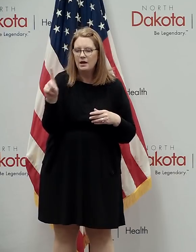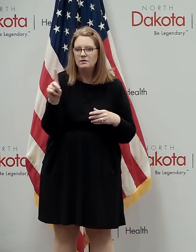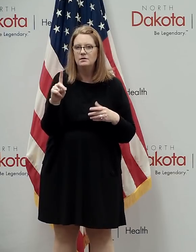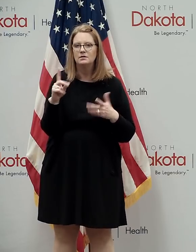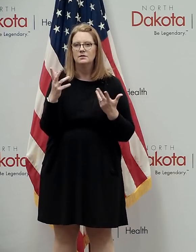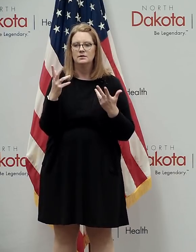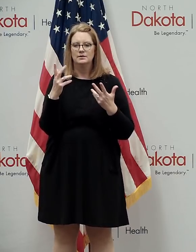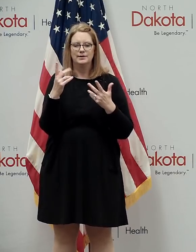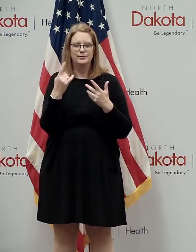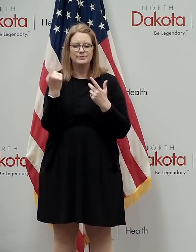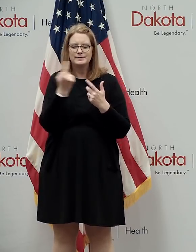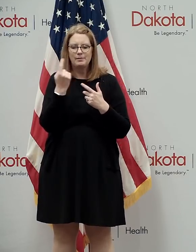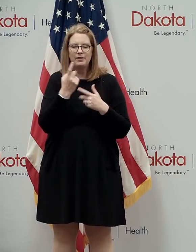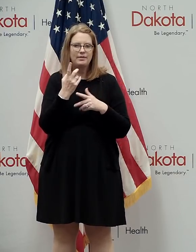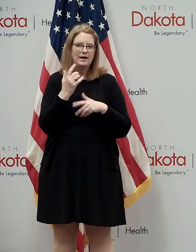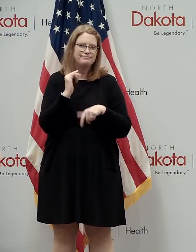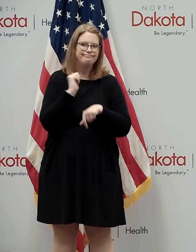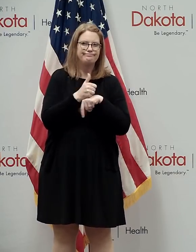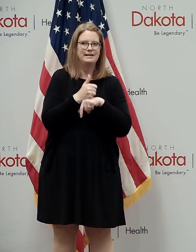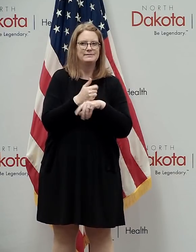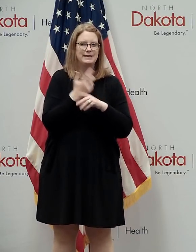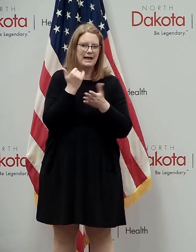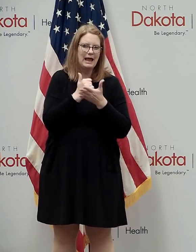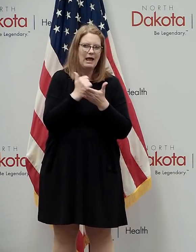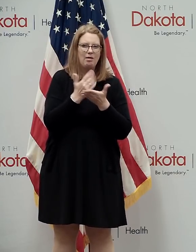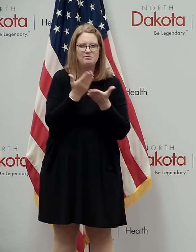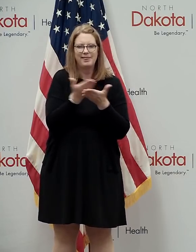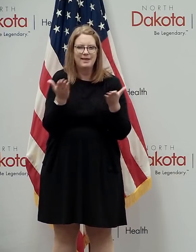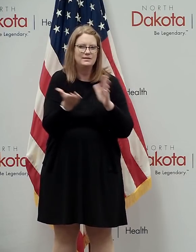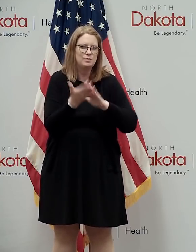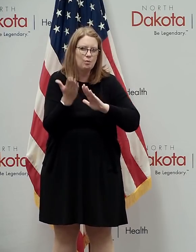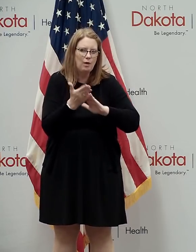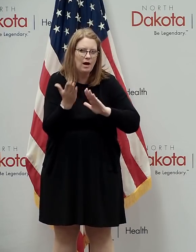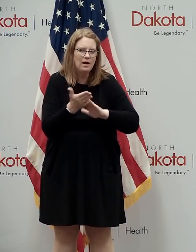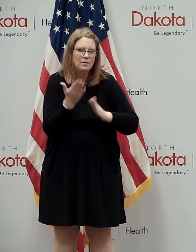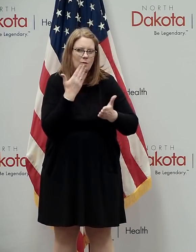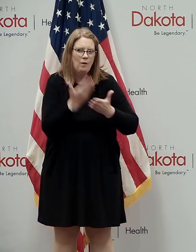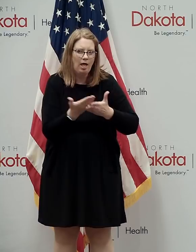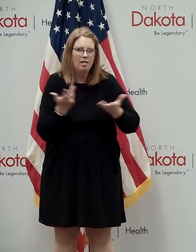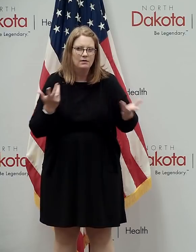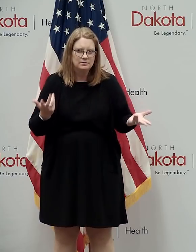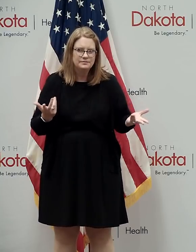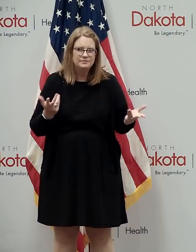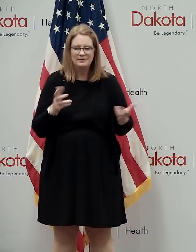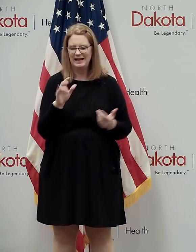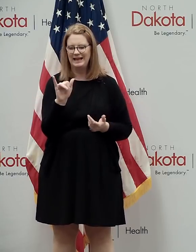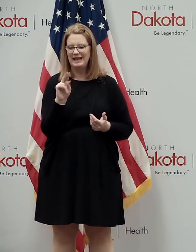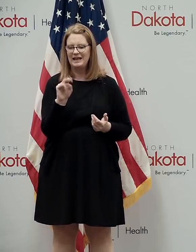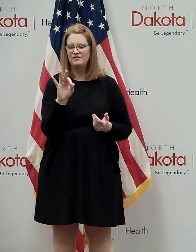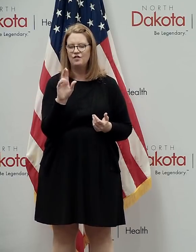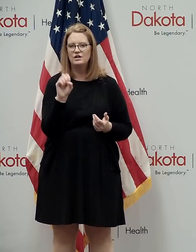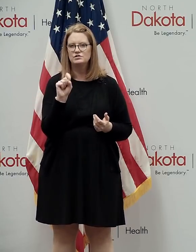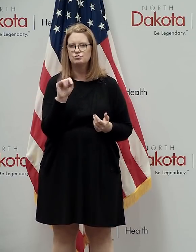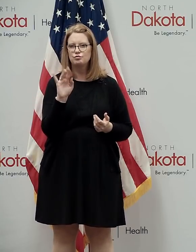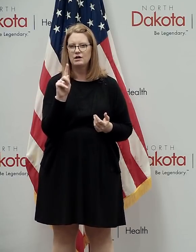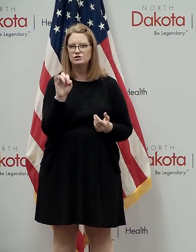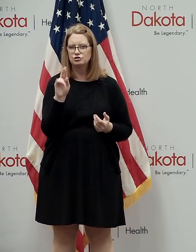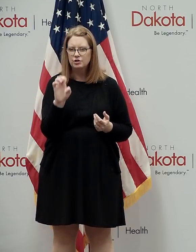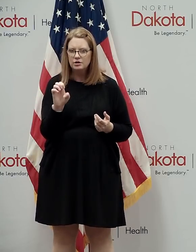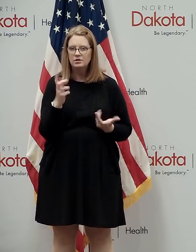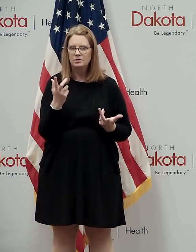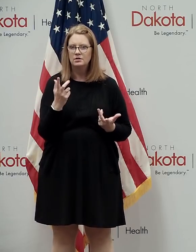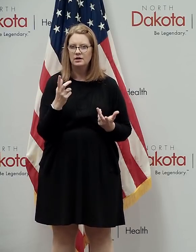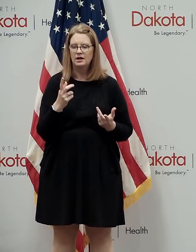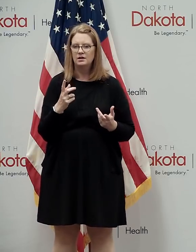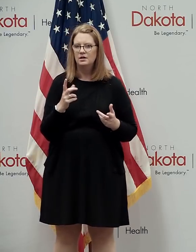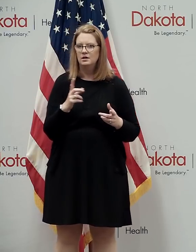broadband infrastructure, whether it's you name the piece of infrastructure, and our country needs to modernize its